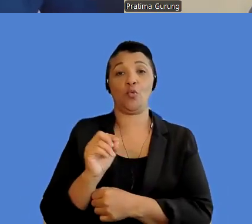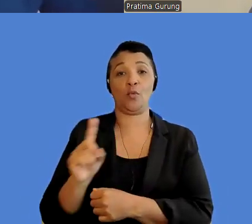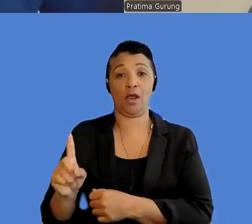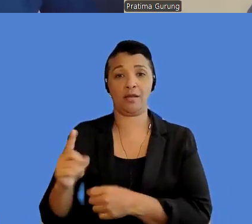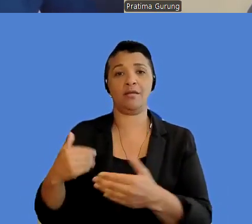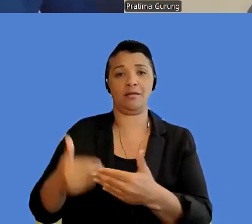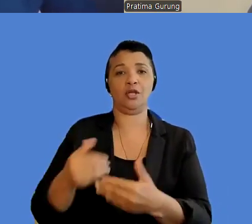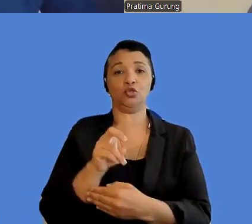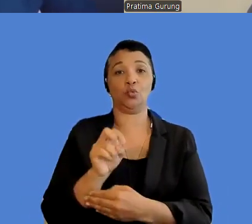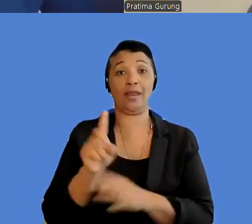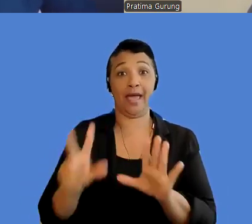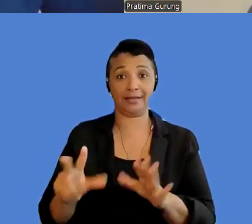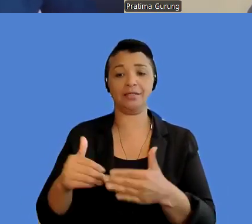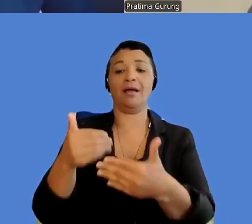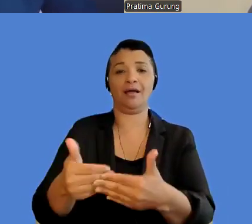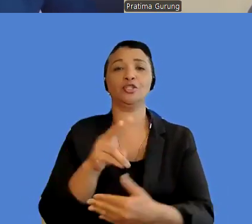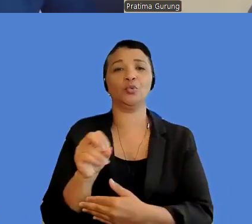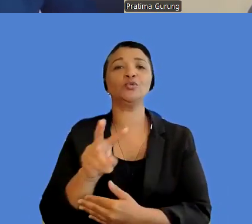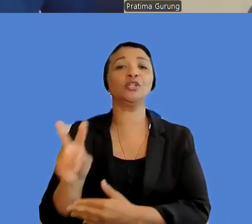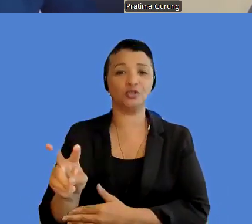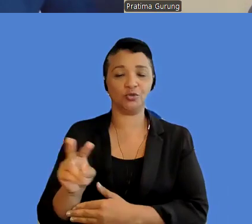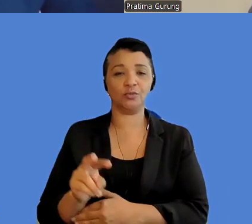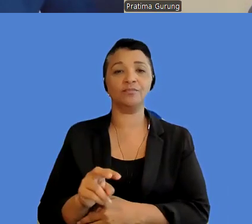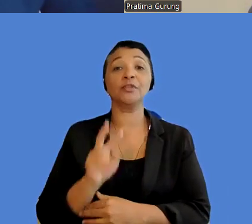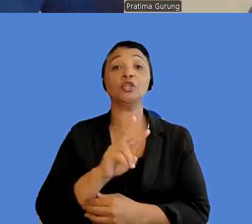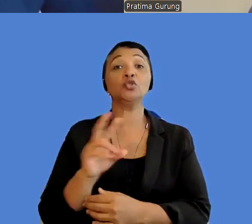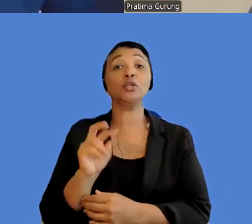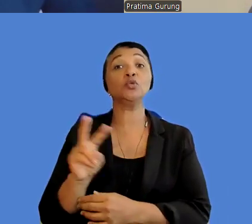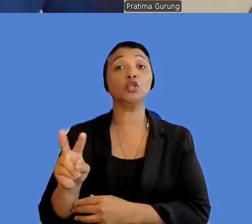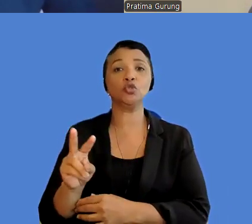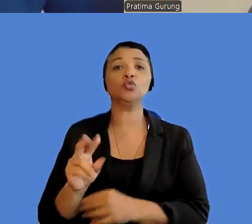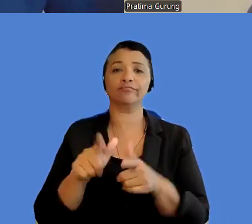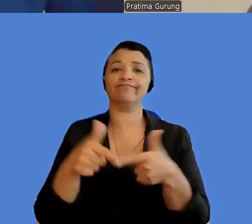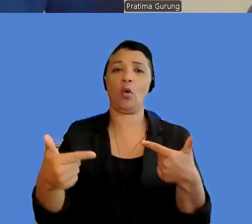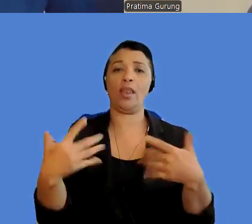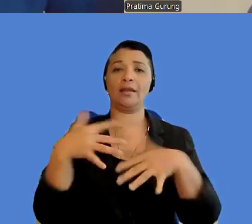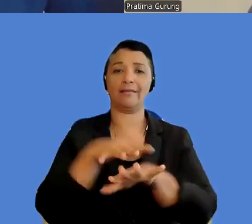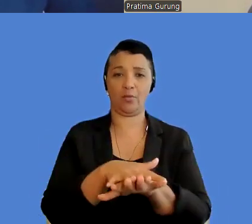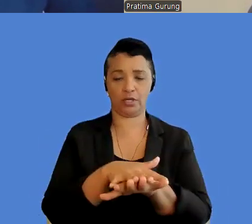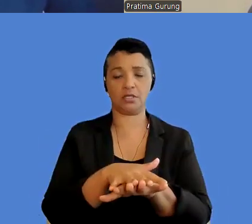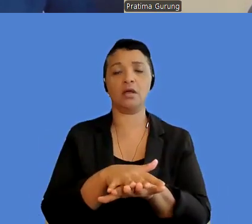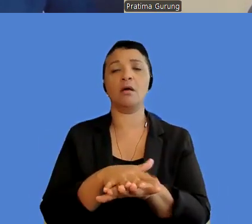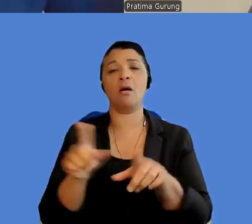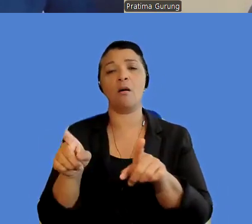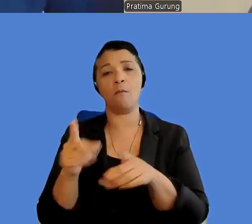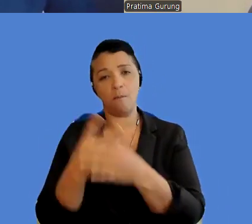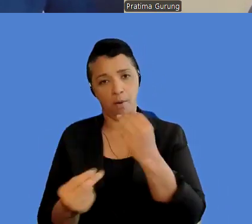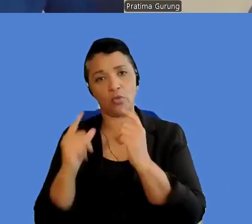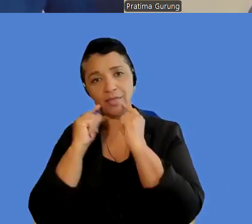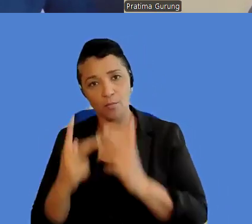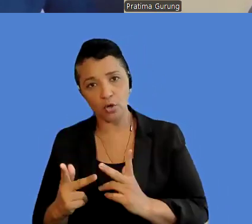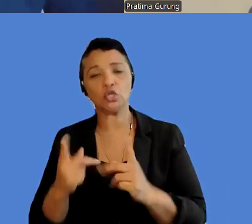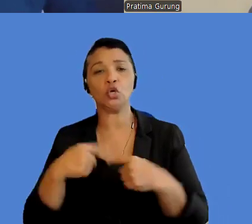2022. 2022, it was in a hybrid form. And we were able to do a side event